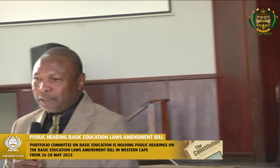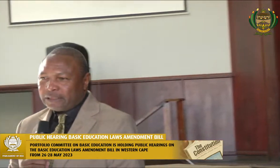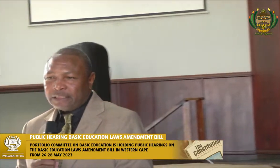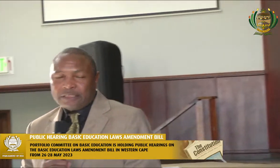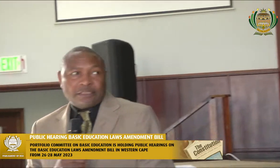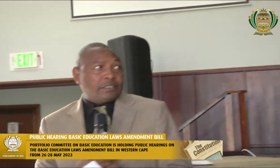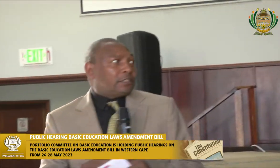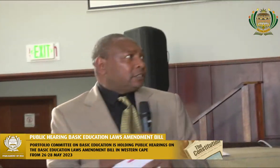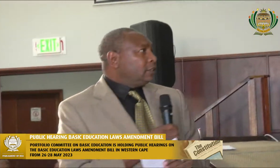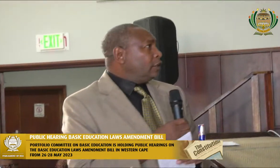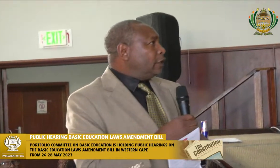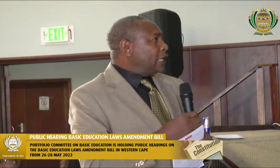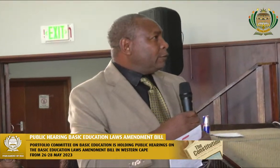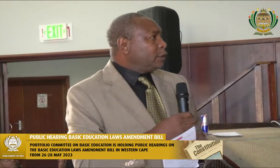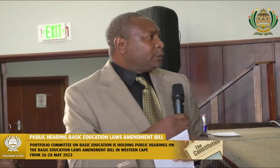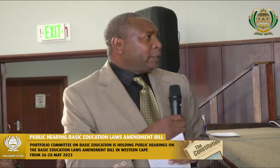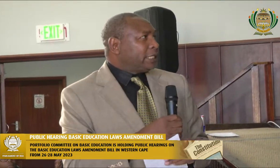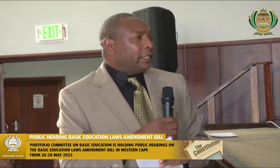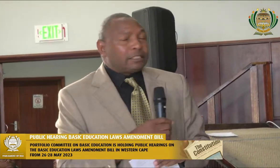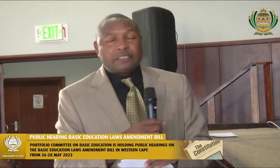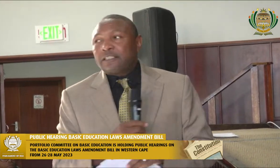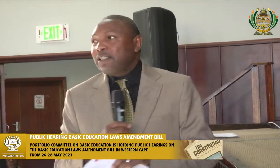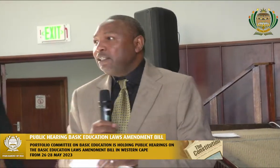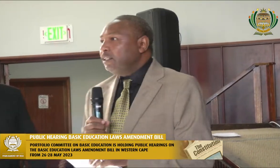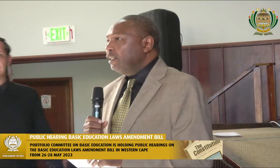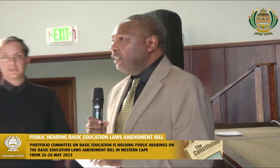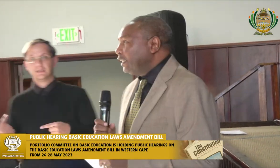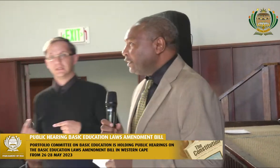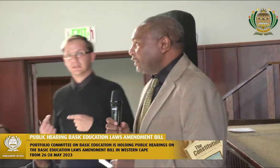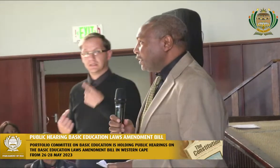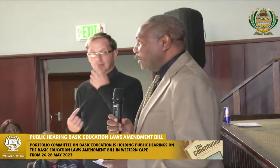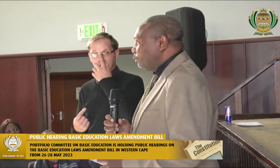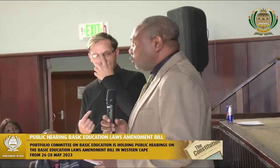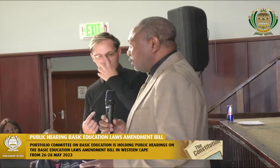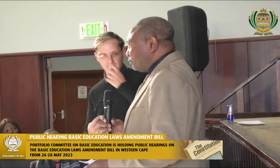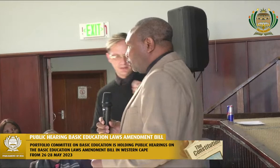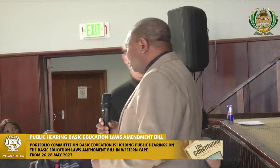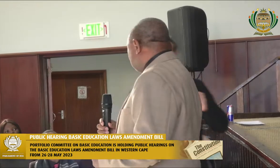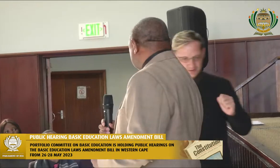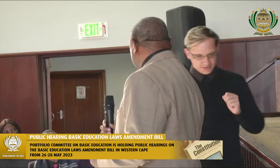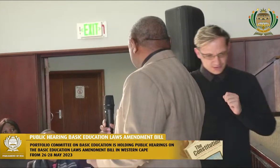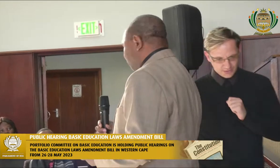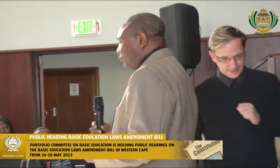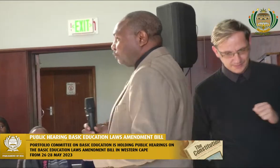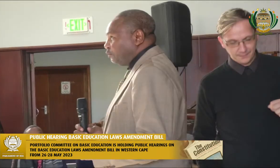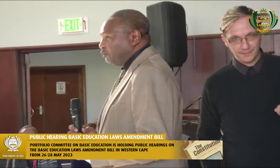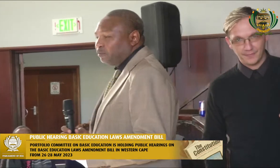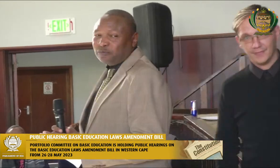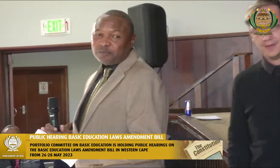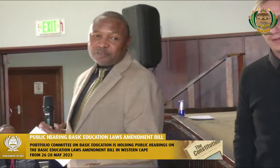Honorable members, honorable speaker, ladies and gentlemen, good afternoon.